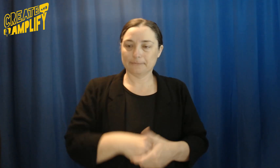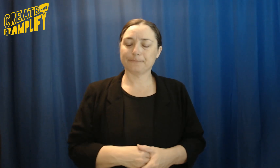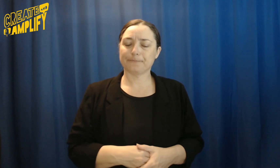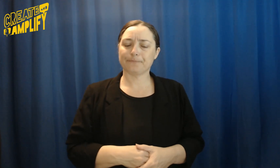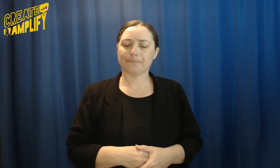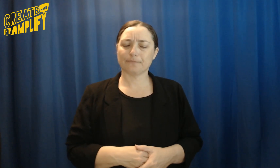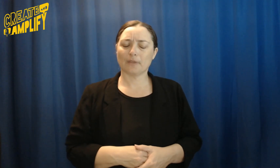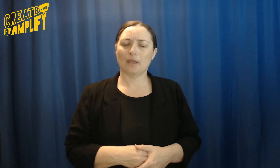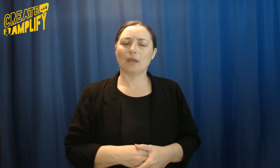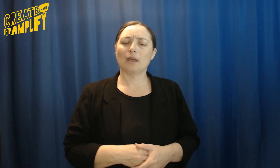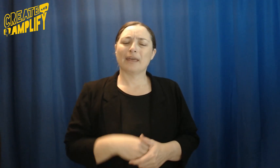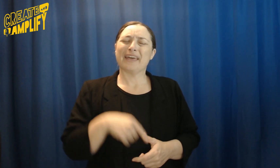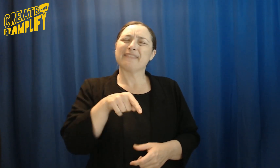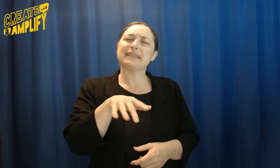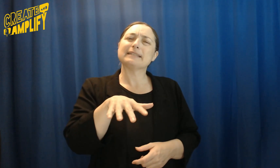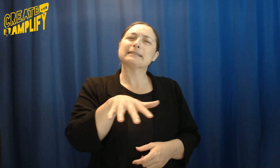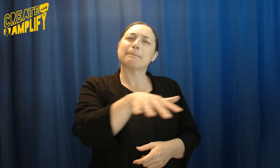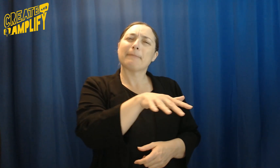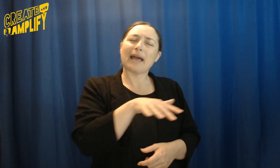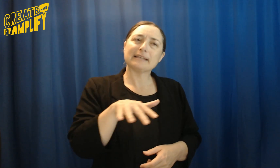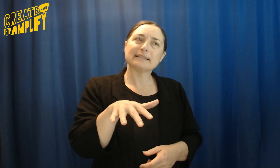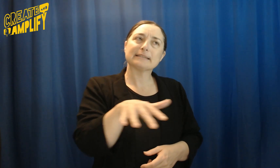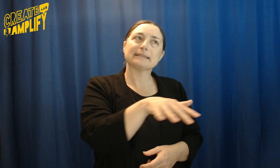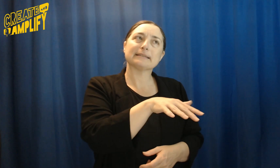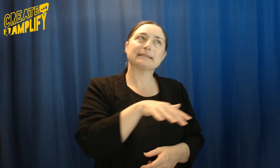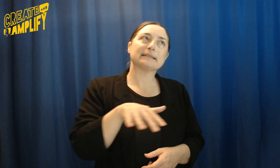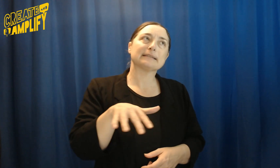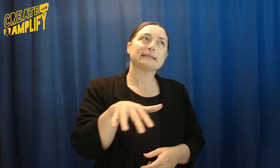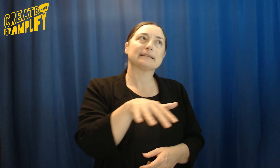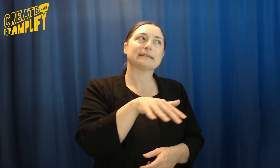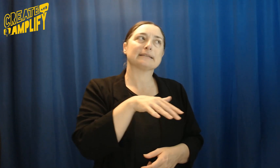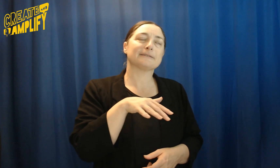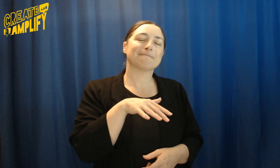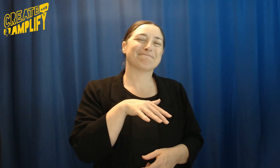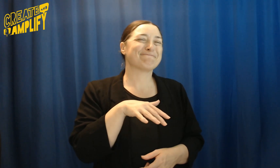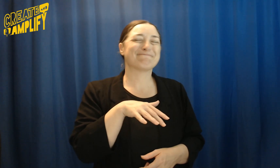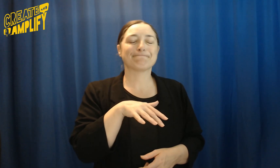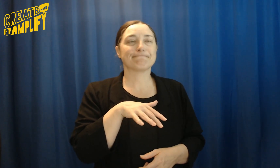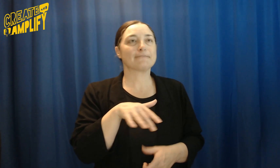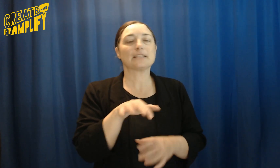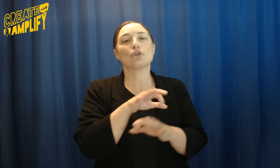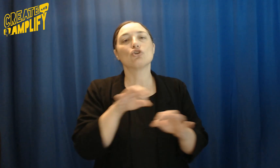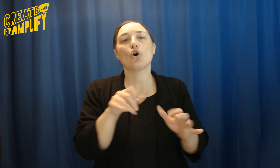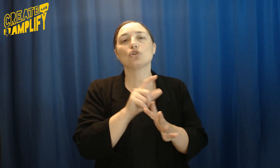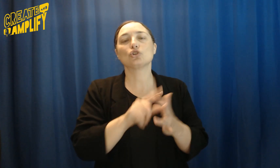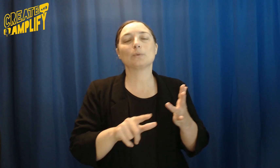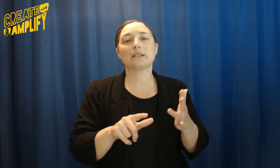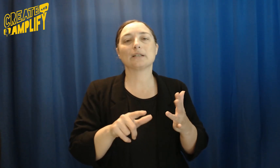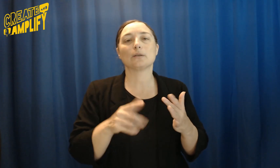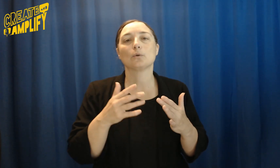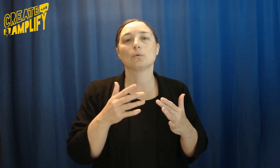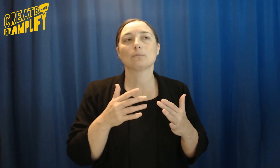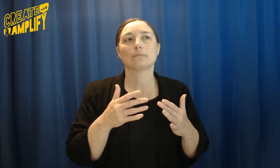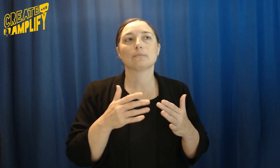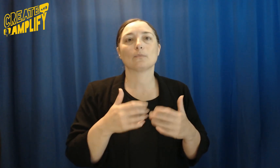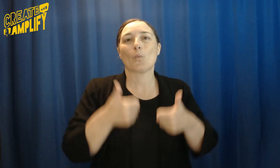spaces they're not doing it well enough, and they're not curious enough. They